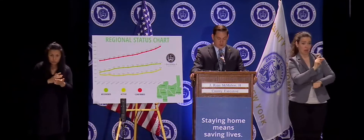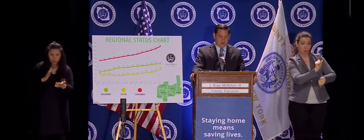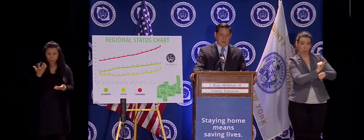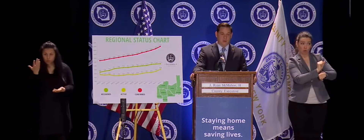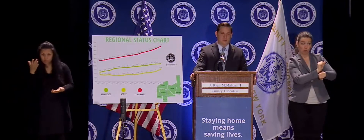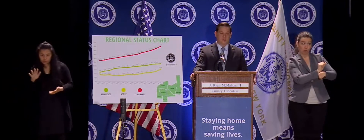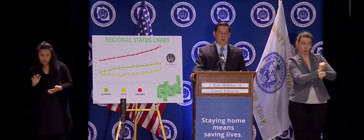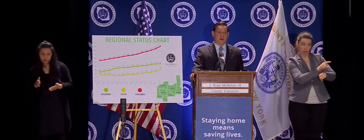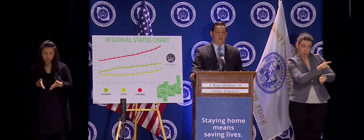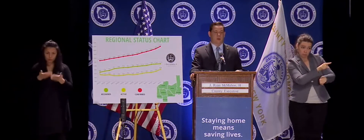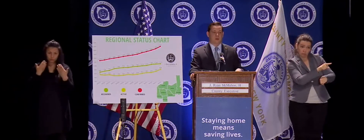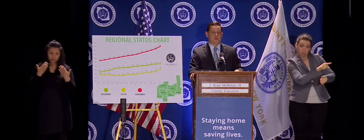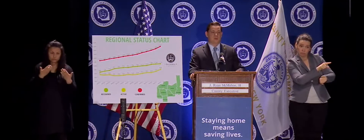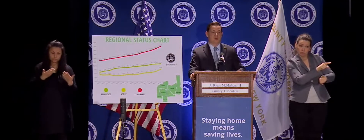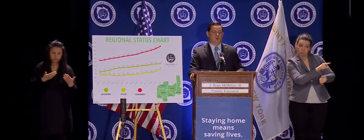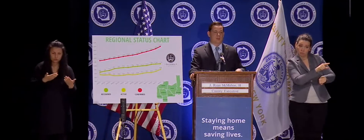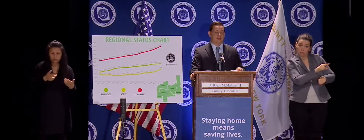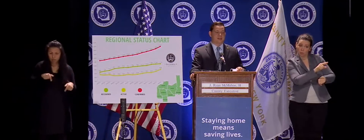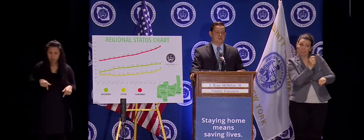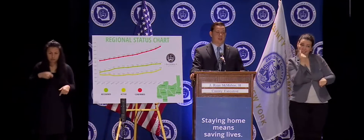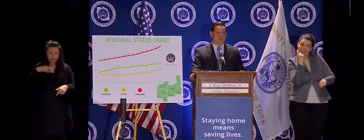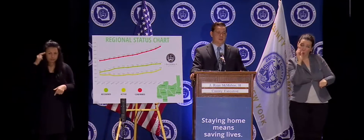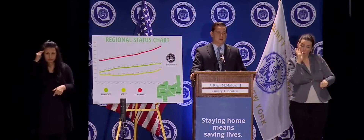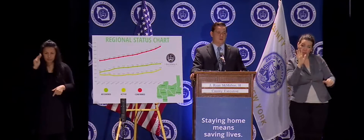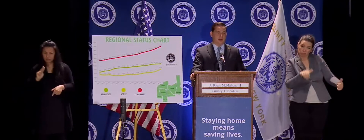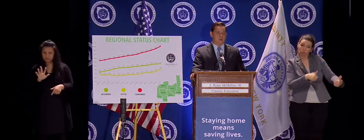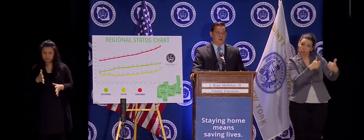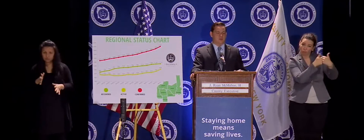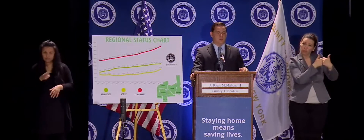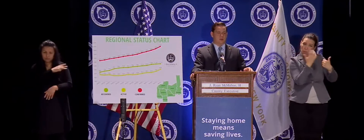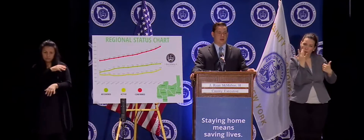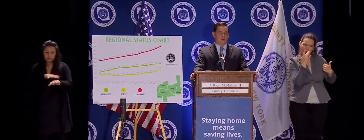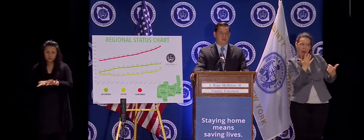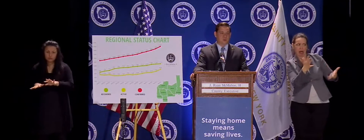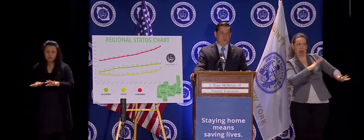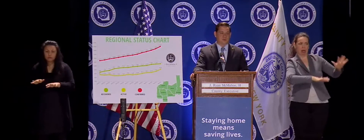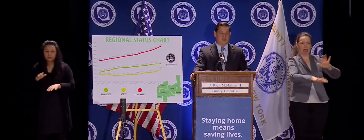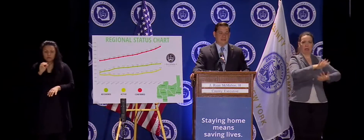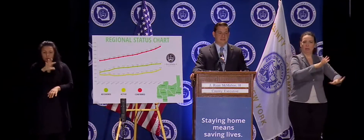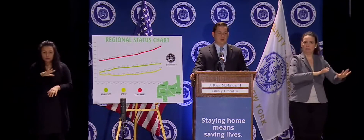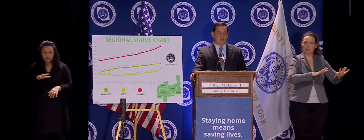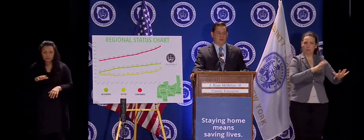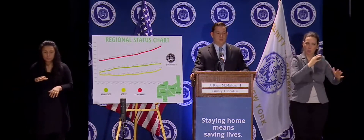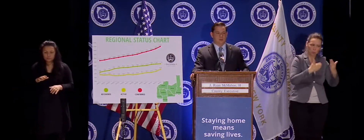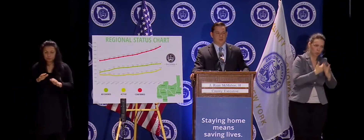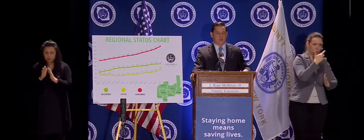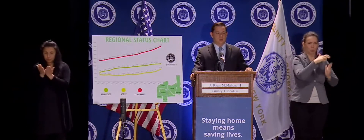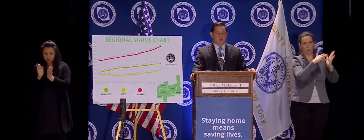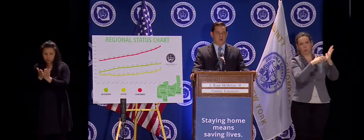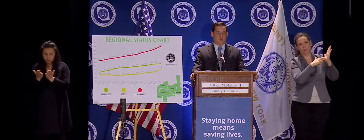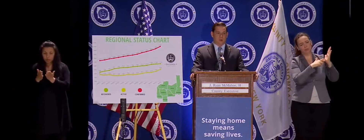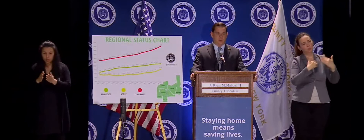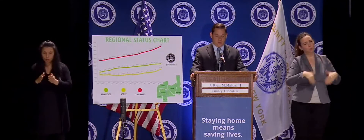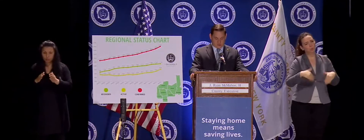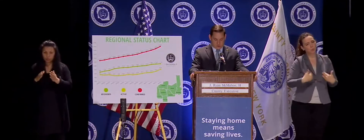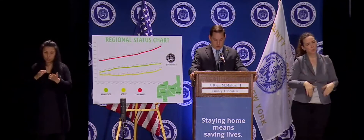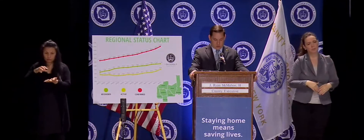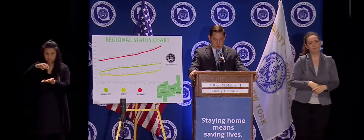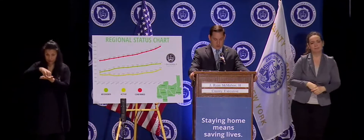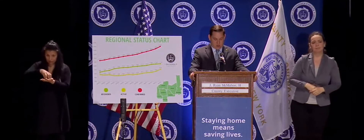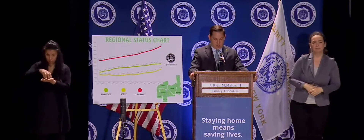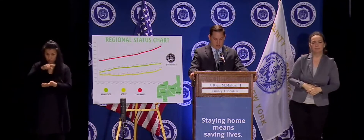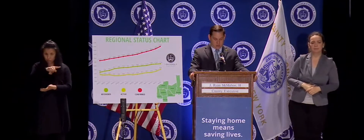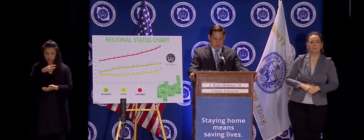Libraries, we've gotten a lot of questions about libraries. We'll make a decision on the date for libraries, but libraries will be a phased-in opening. We'll probably